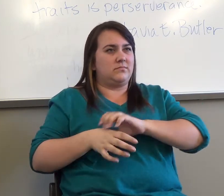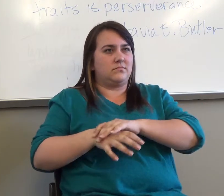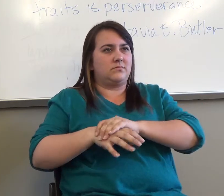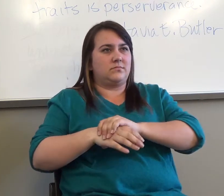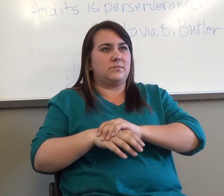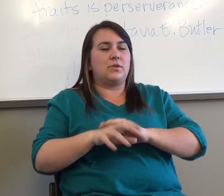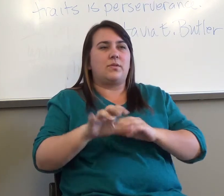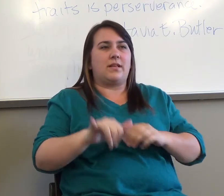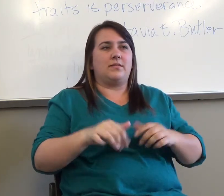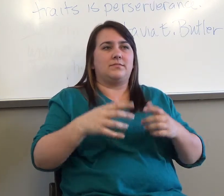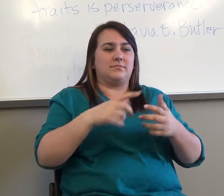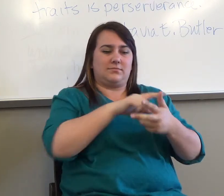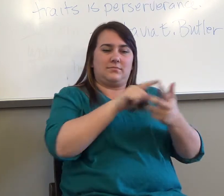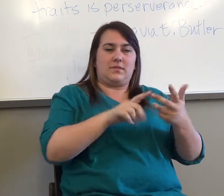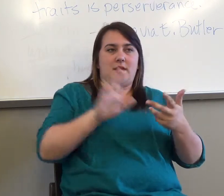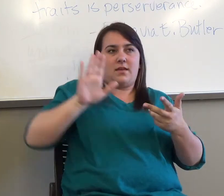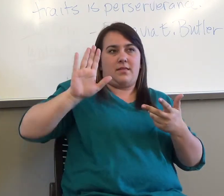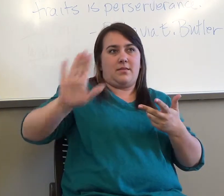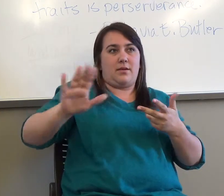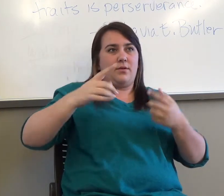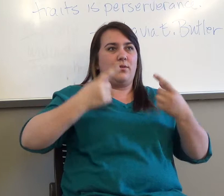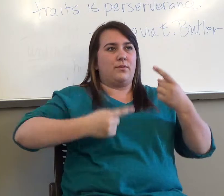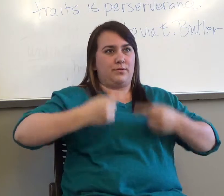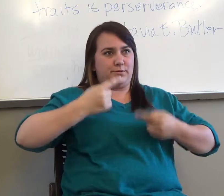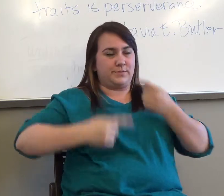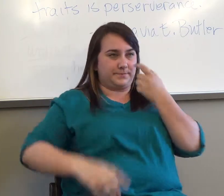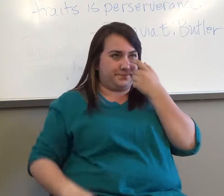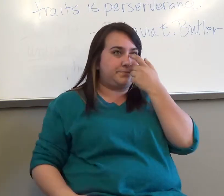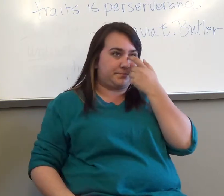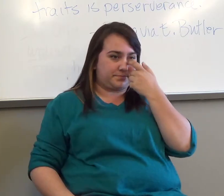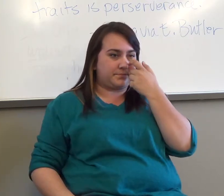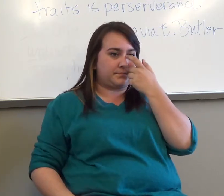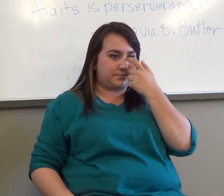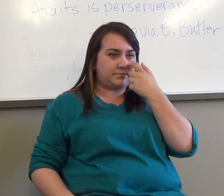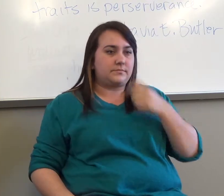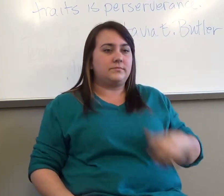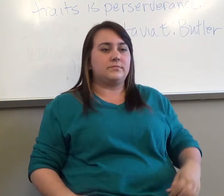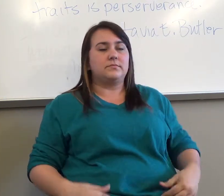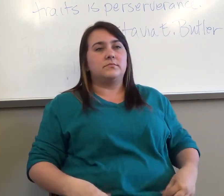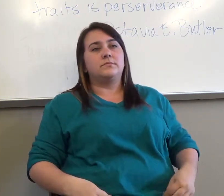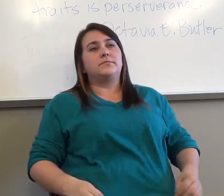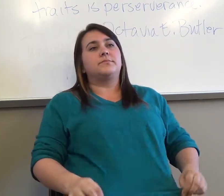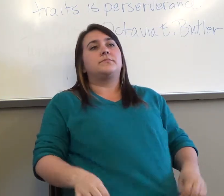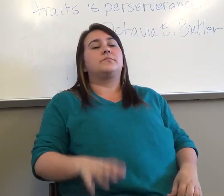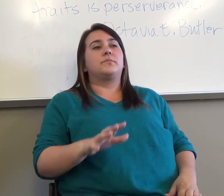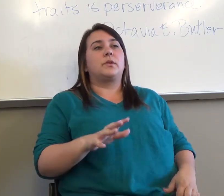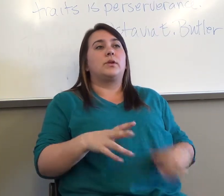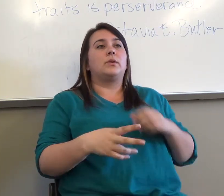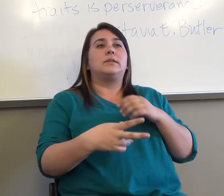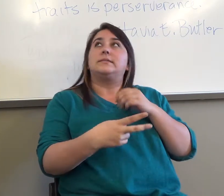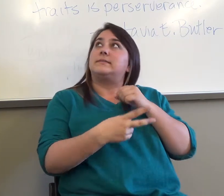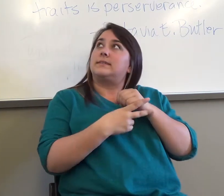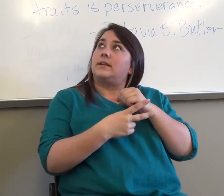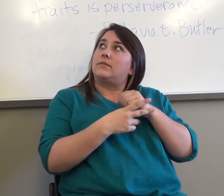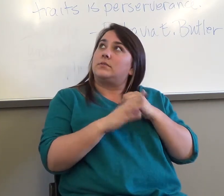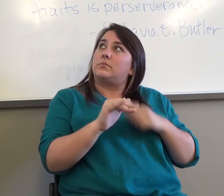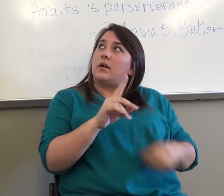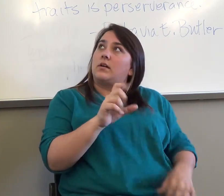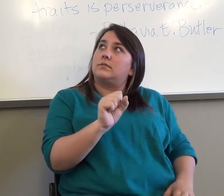a sports career as far as your lifestyle goes. Okay, savings bonds, because of